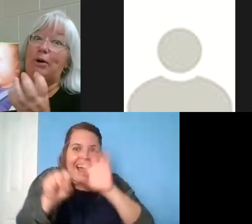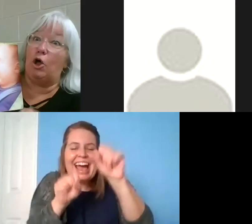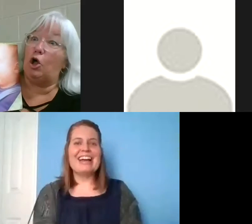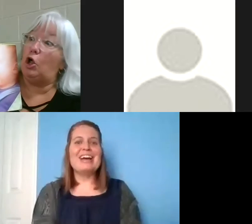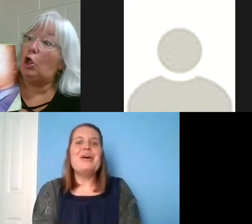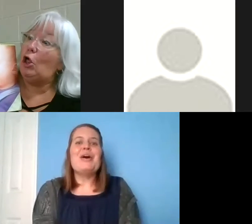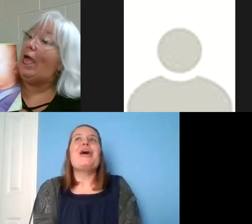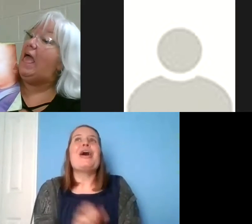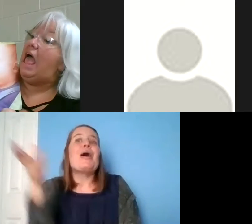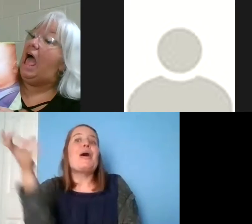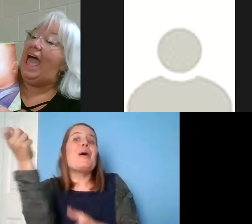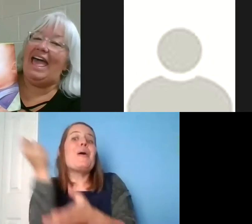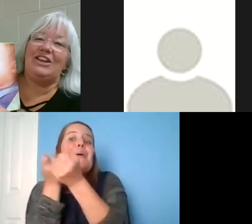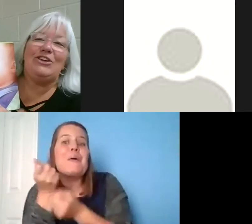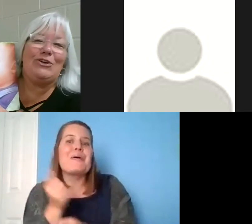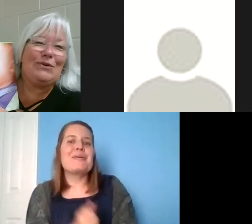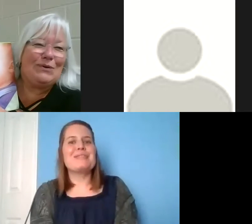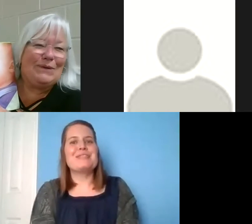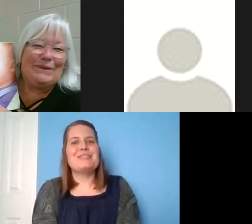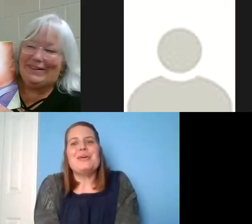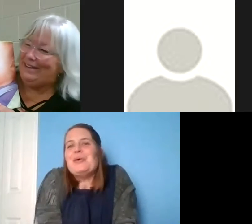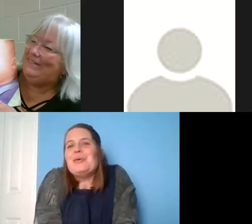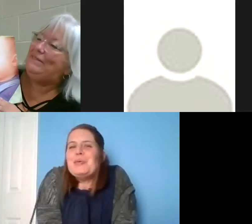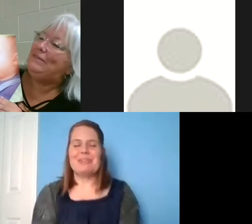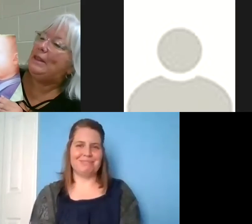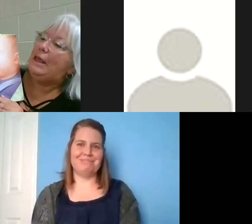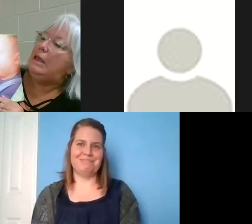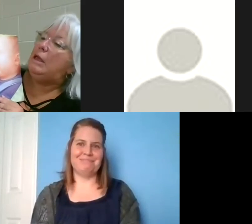and pull and coo.